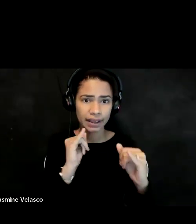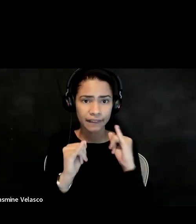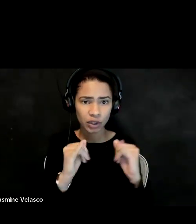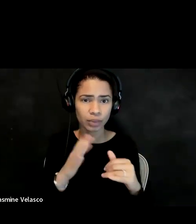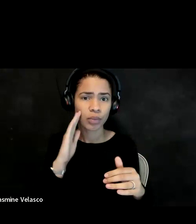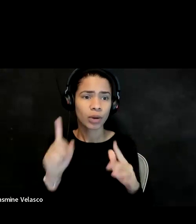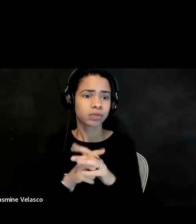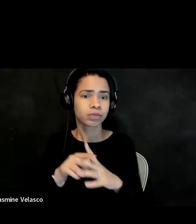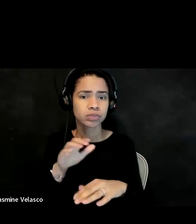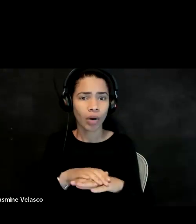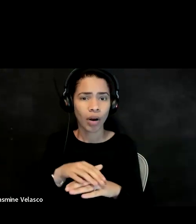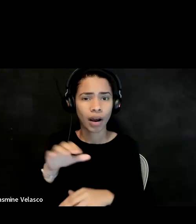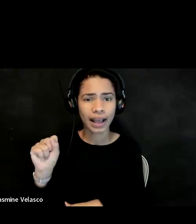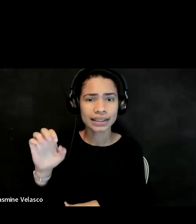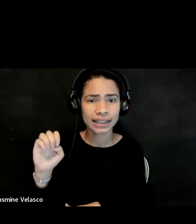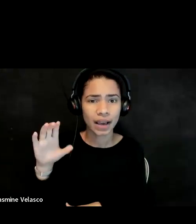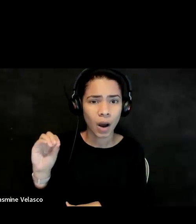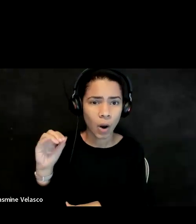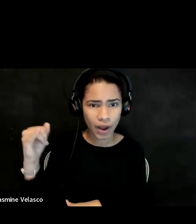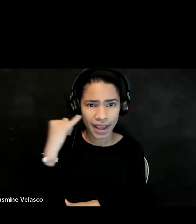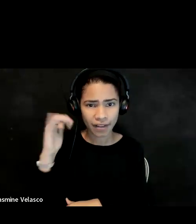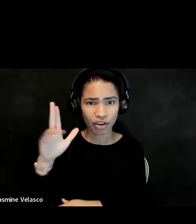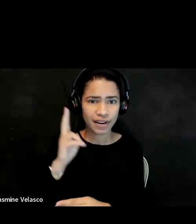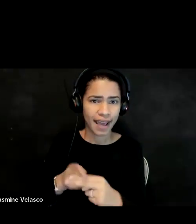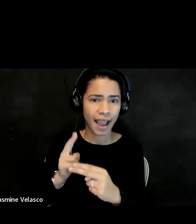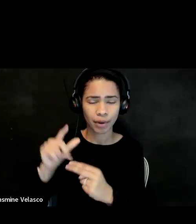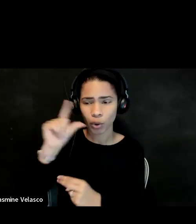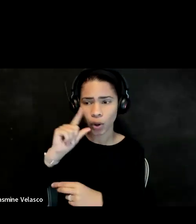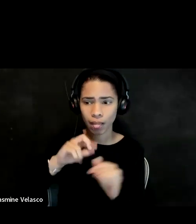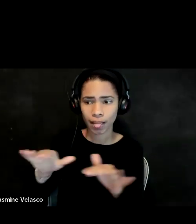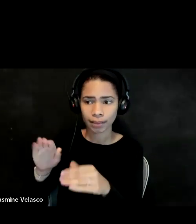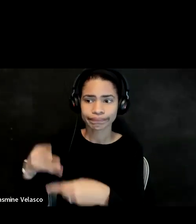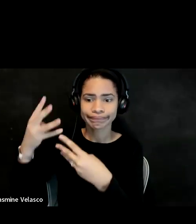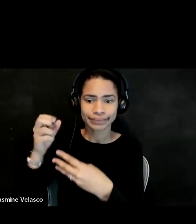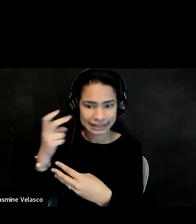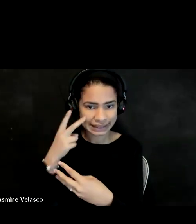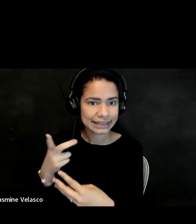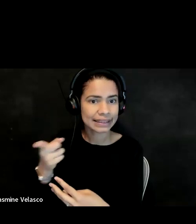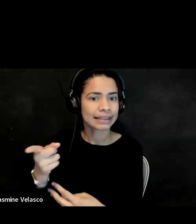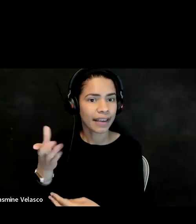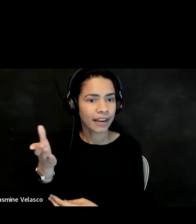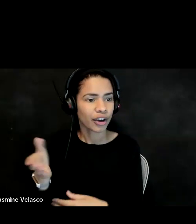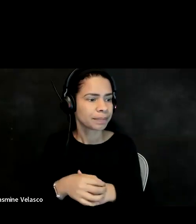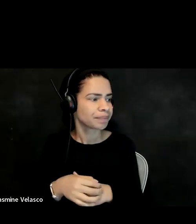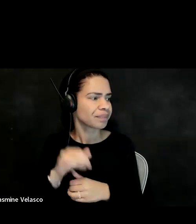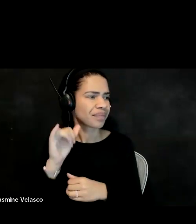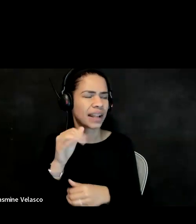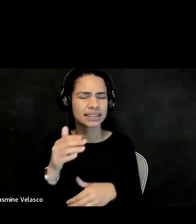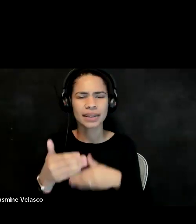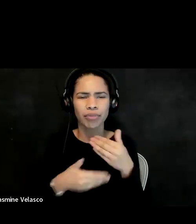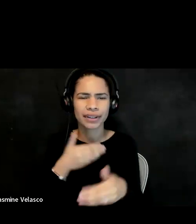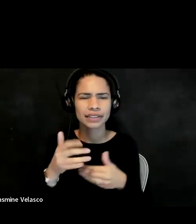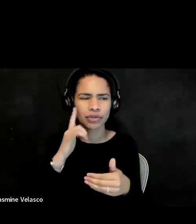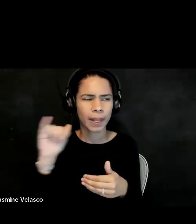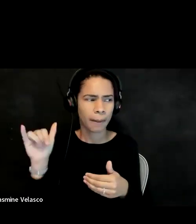if their name is Googleable. It's something that can continue to help them build as time goes on, right? This is sort of what the process looks like. We